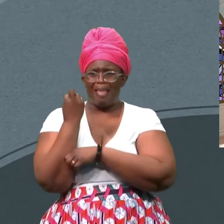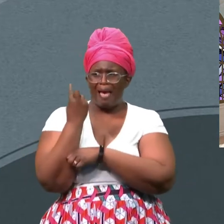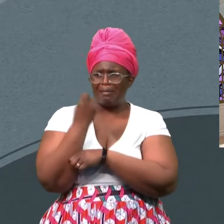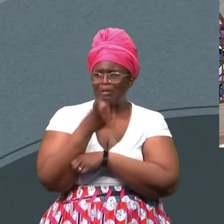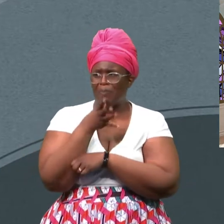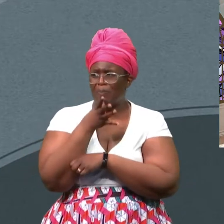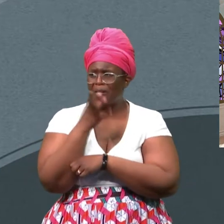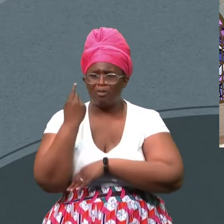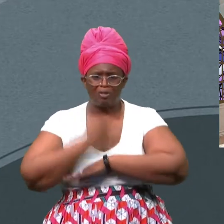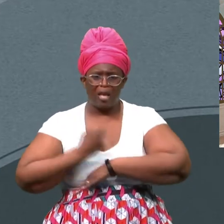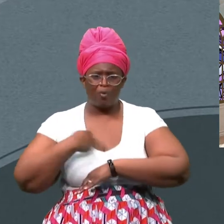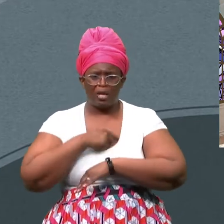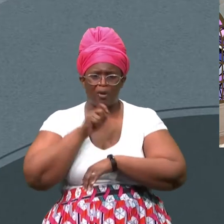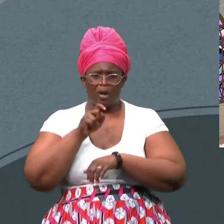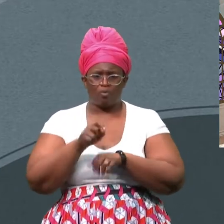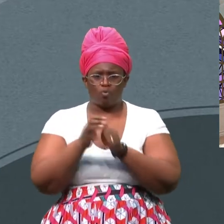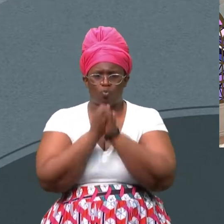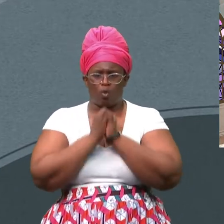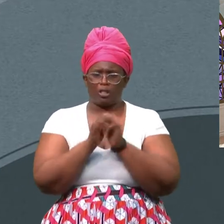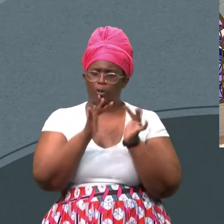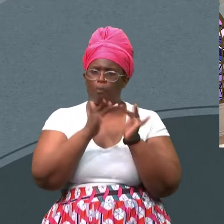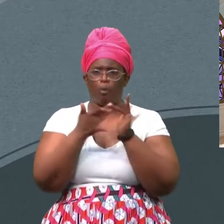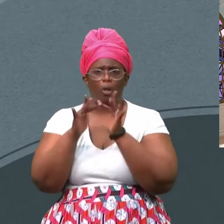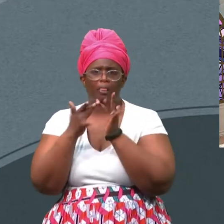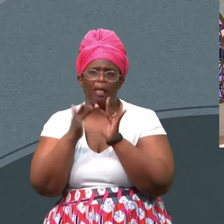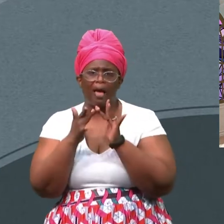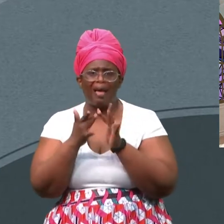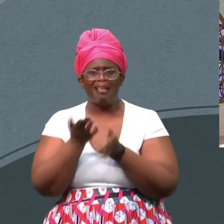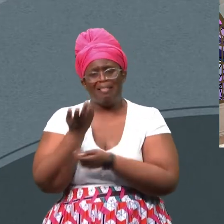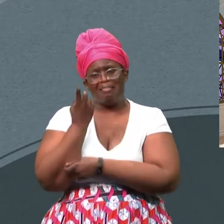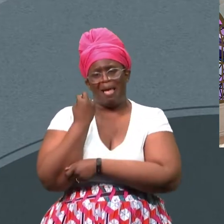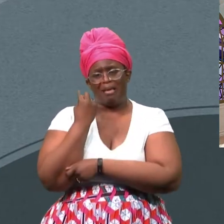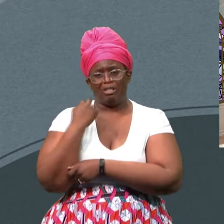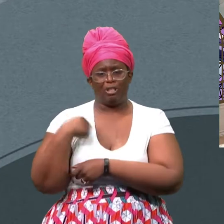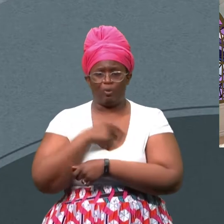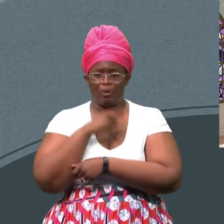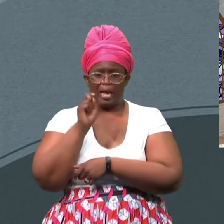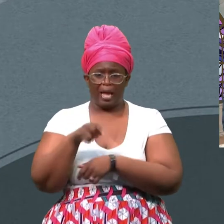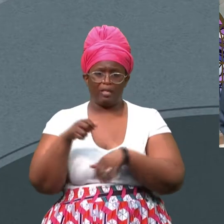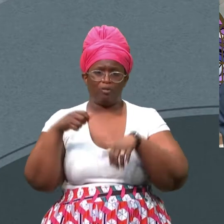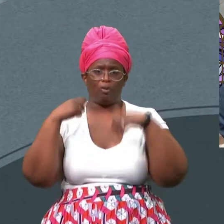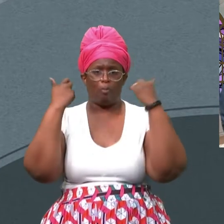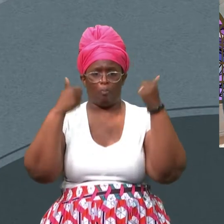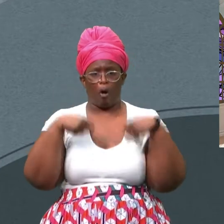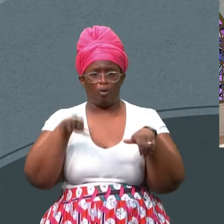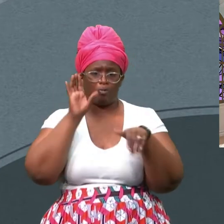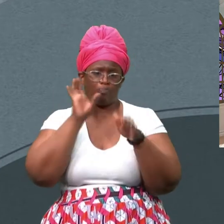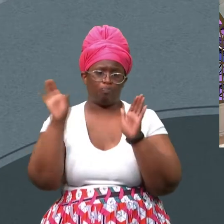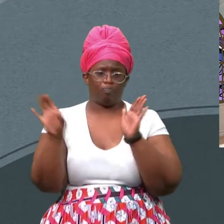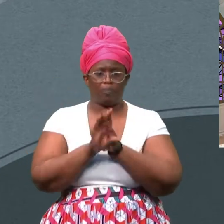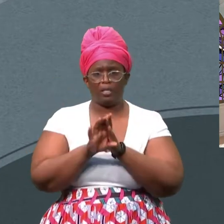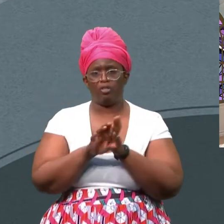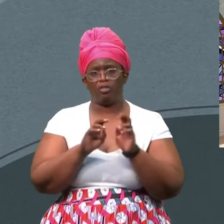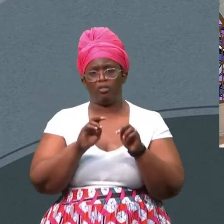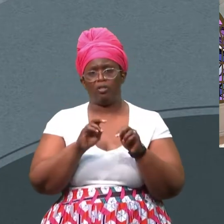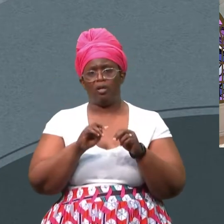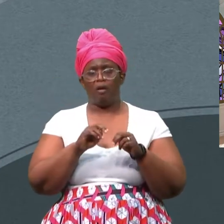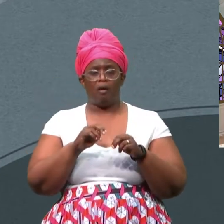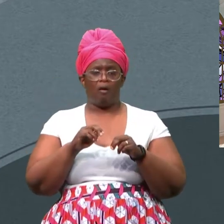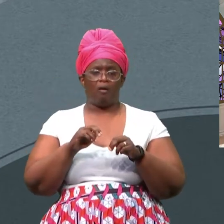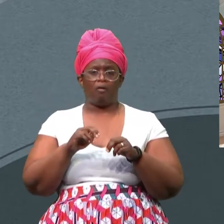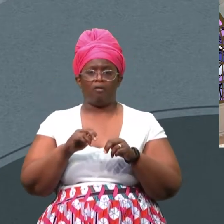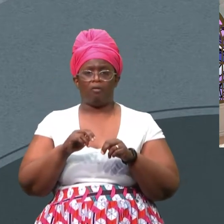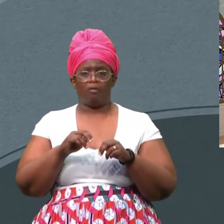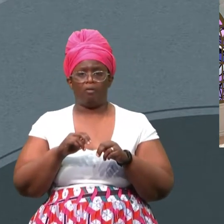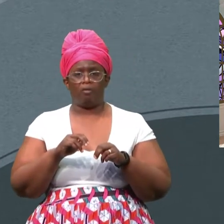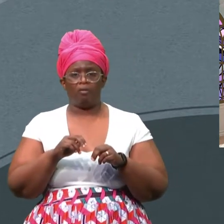worship digitally? Wasn't it last Mother's Day? And you need to post your pictures. You need to post your pictures on this second Sunday. You need to post them